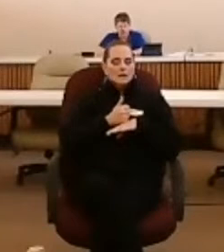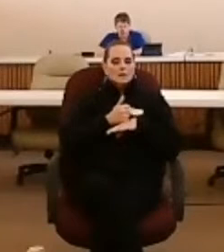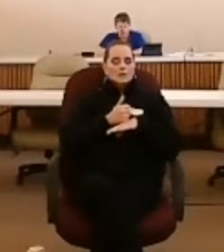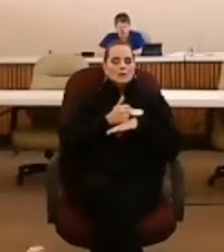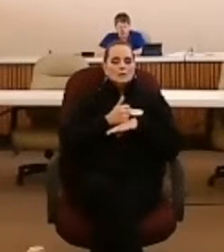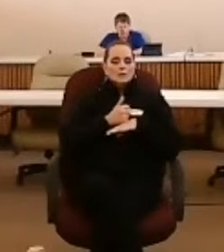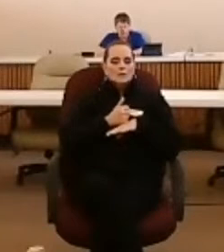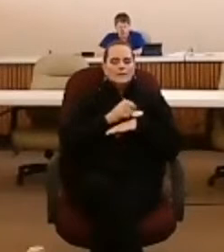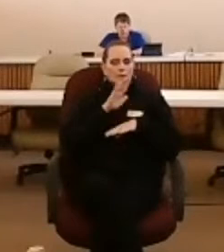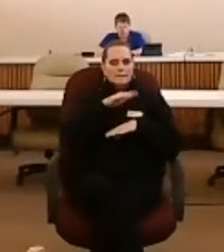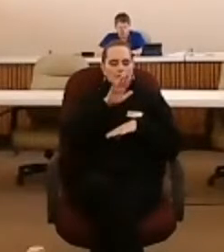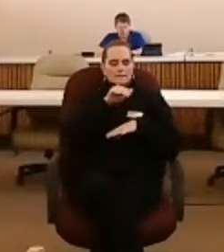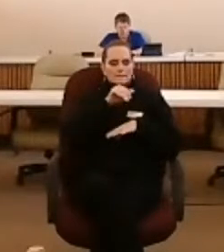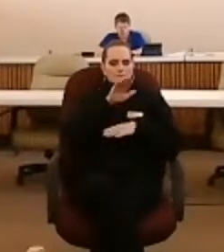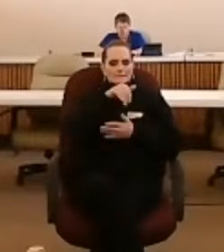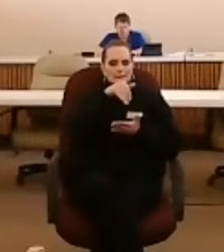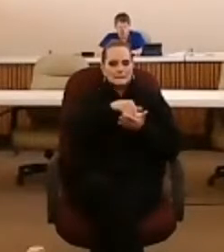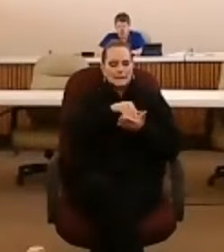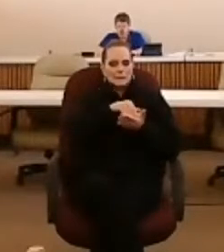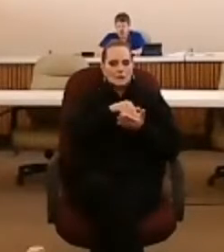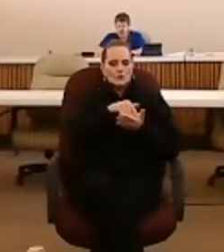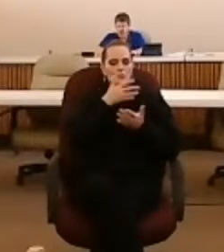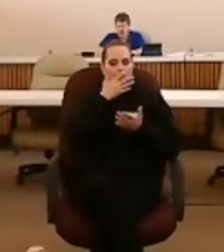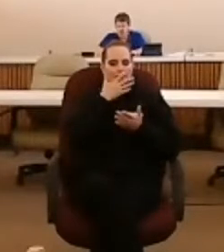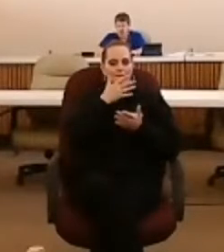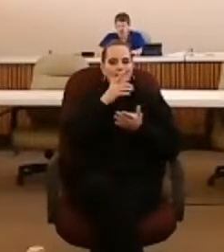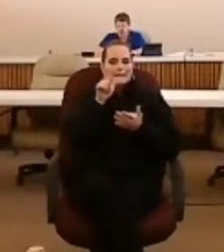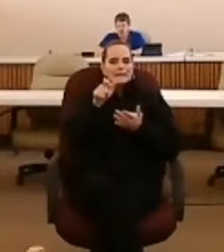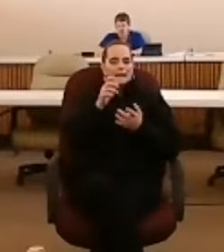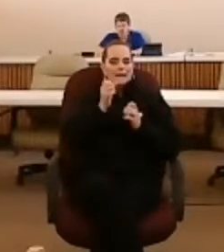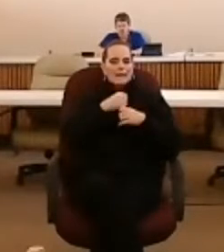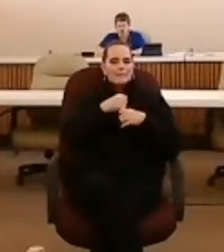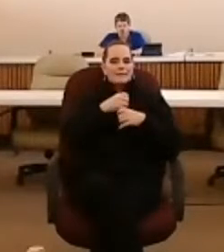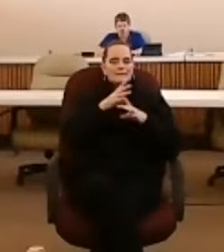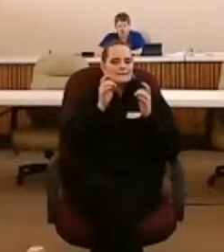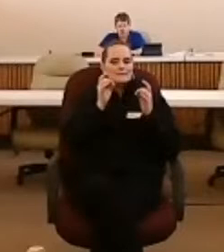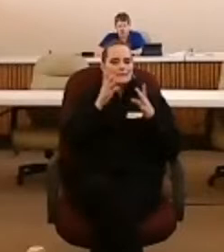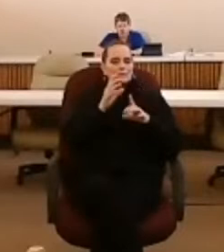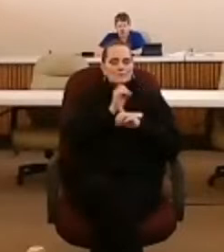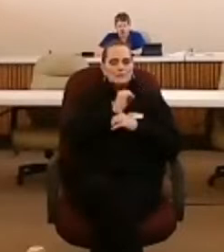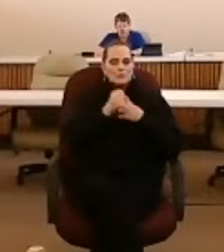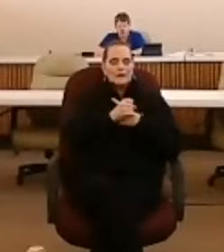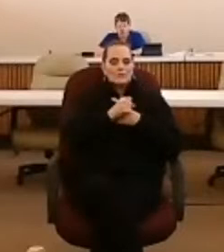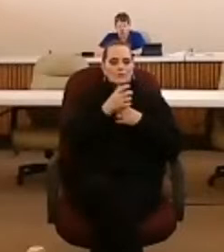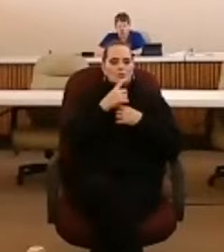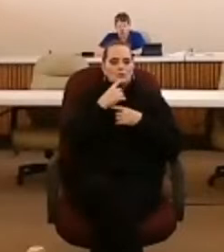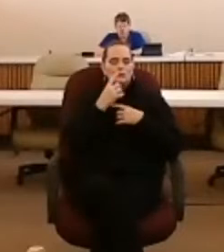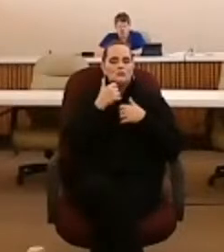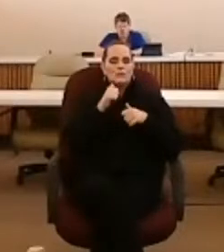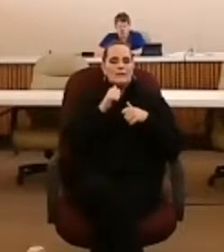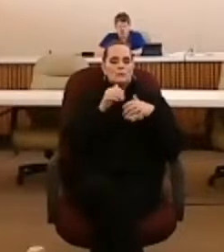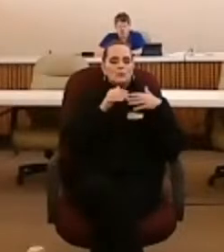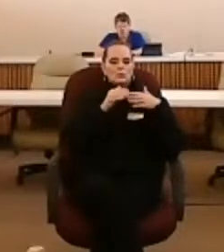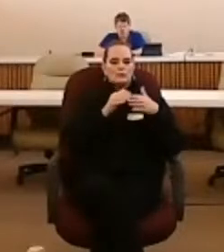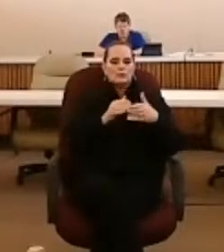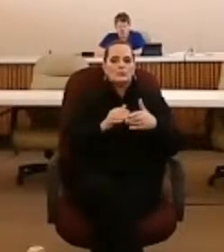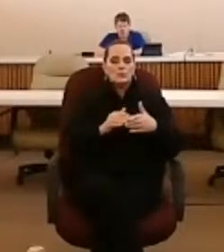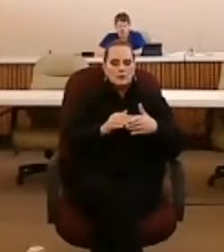grassy area, they present a headache for snow removal. If we approached